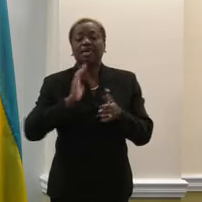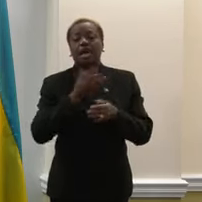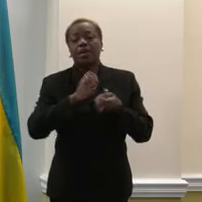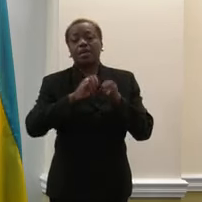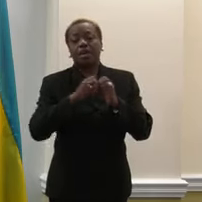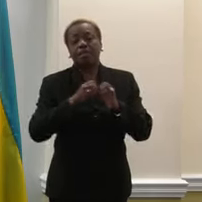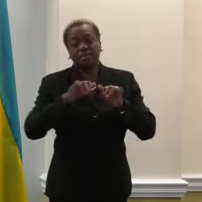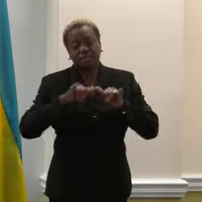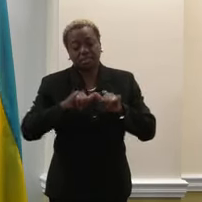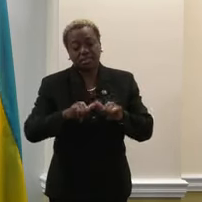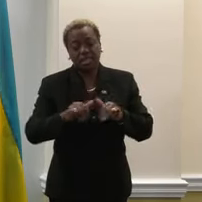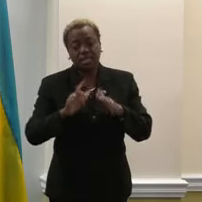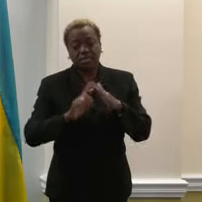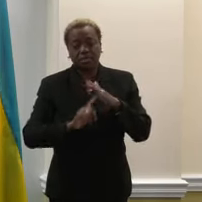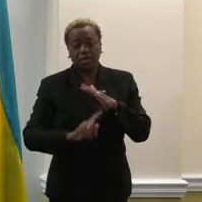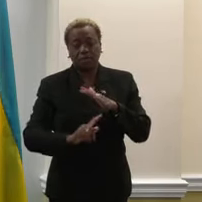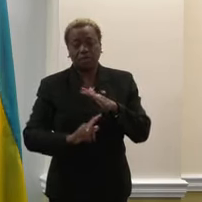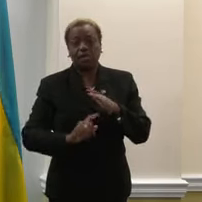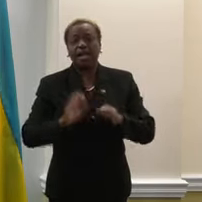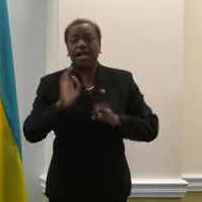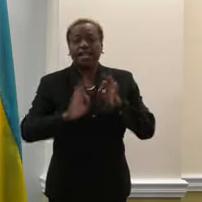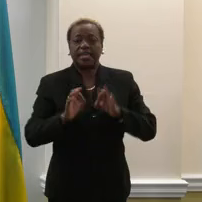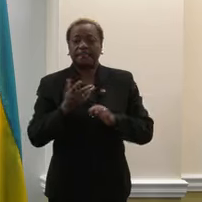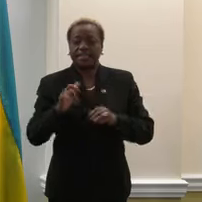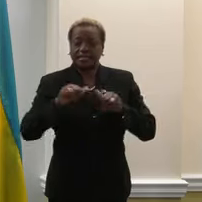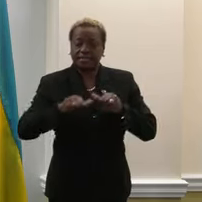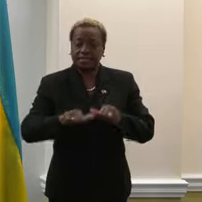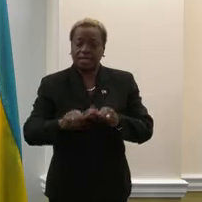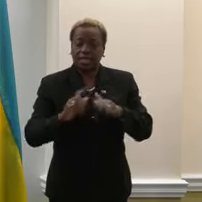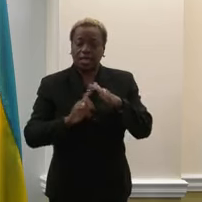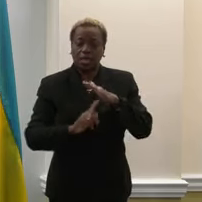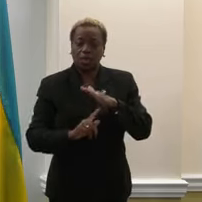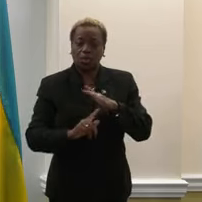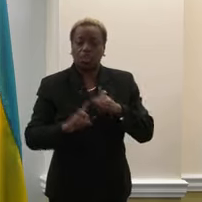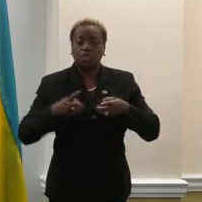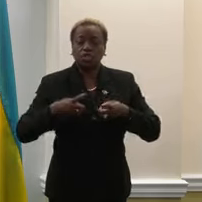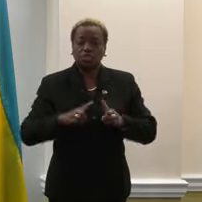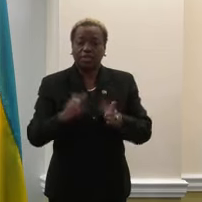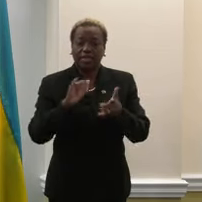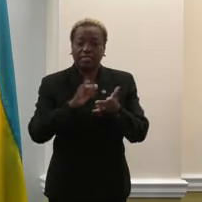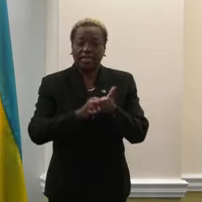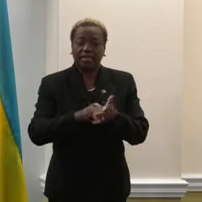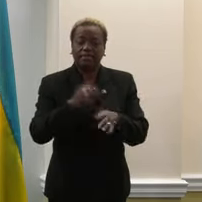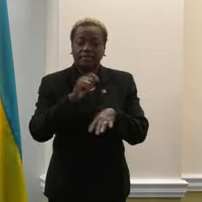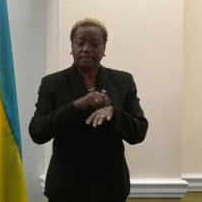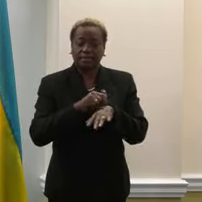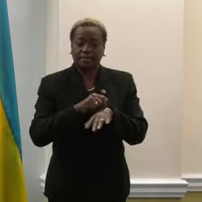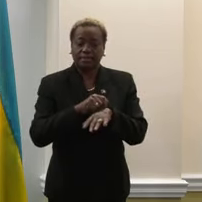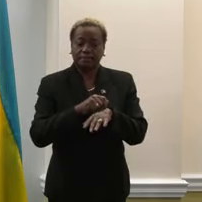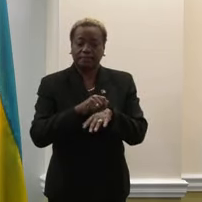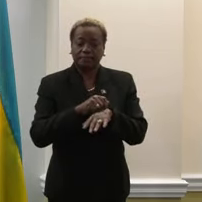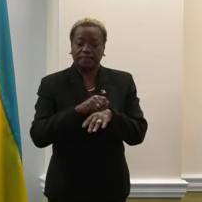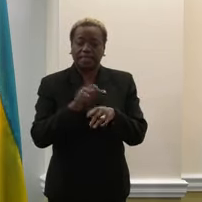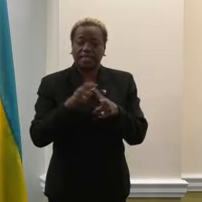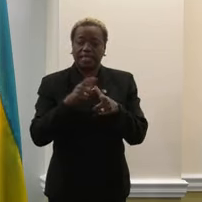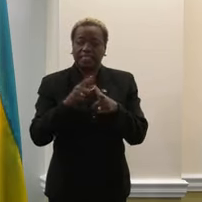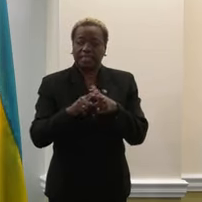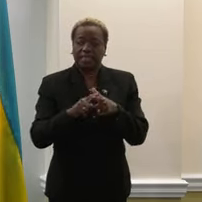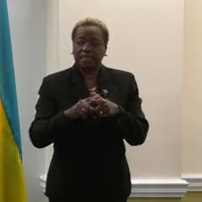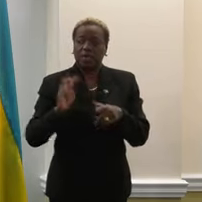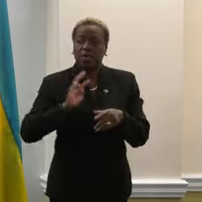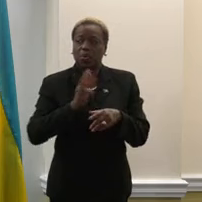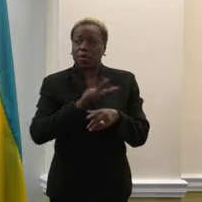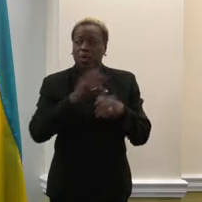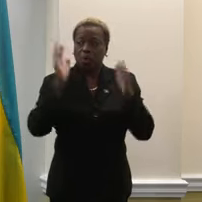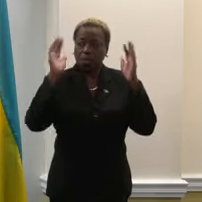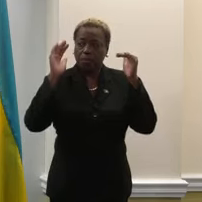low, and if they remain low during that period, then we are hoping